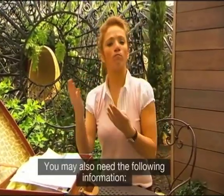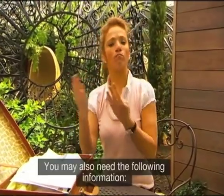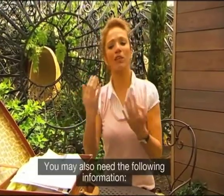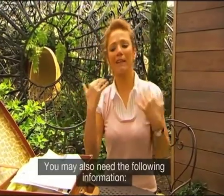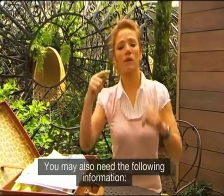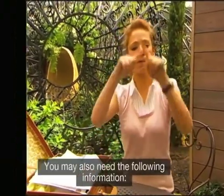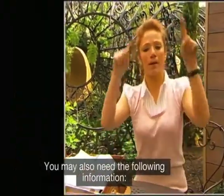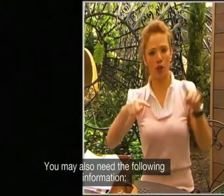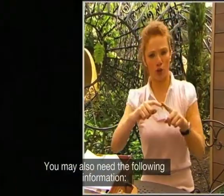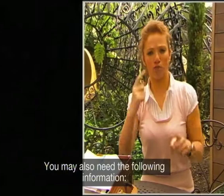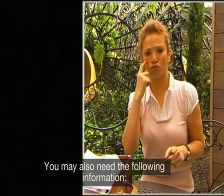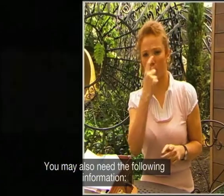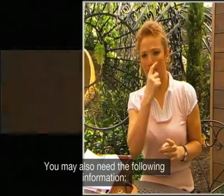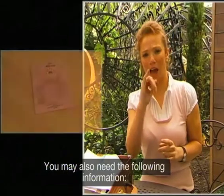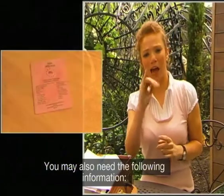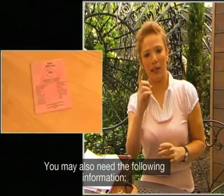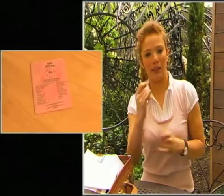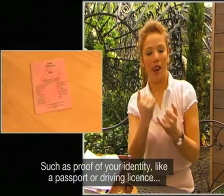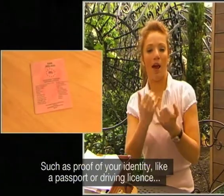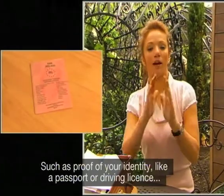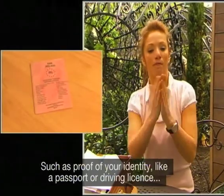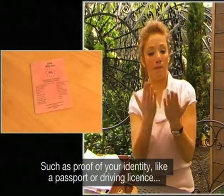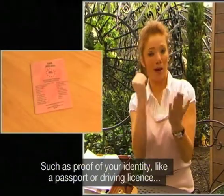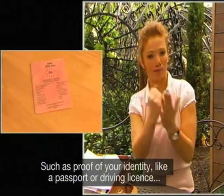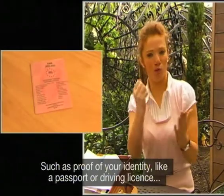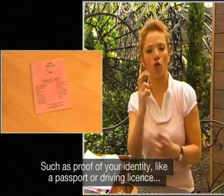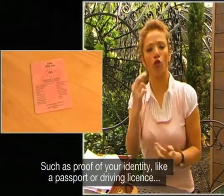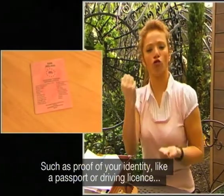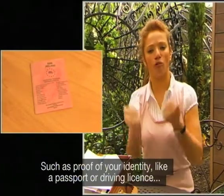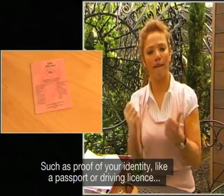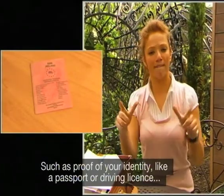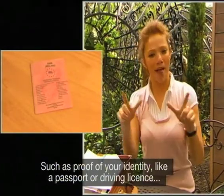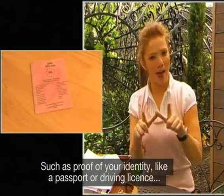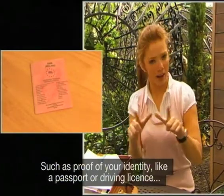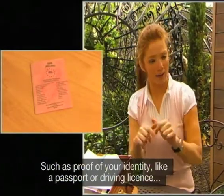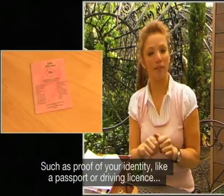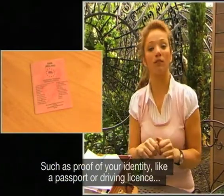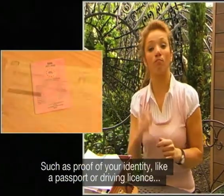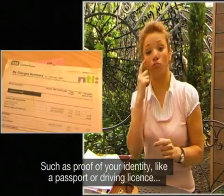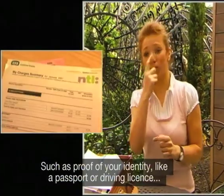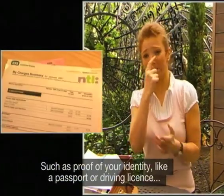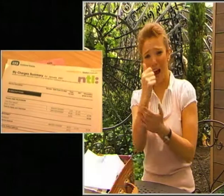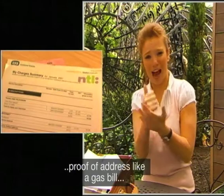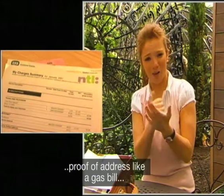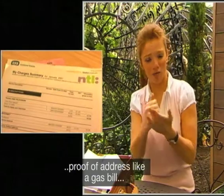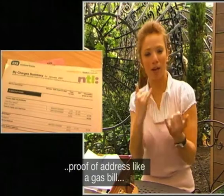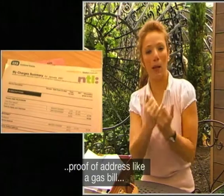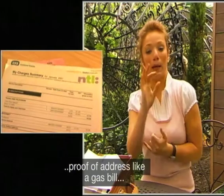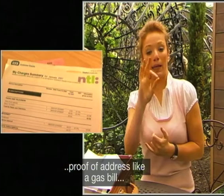You may also need the following information, such as proof of your identity, like a passport or driving license, proof of address,